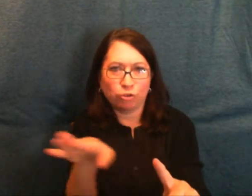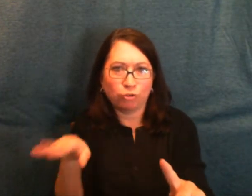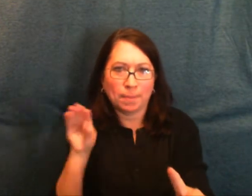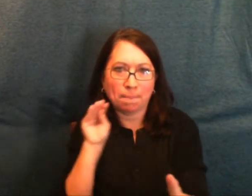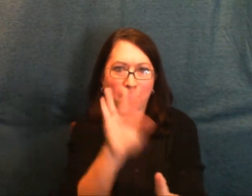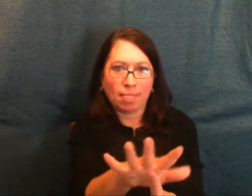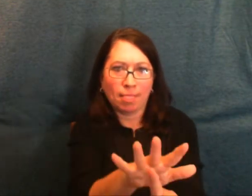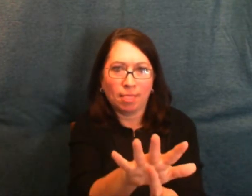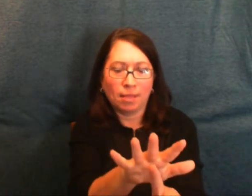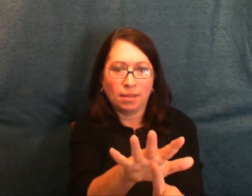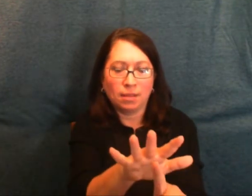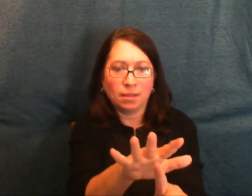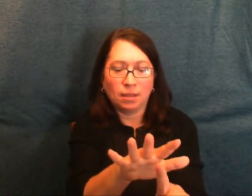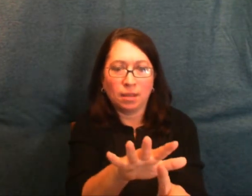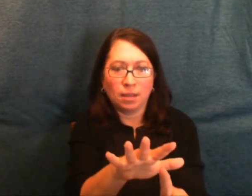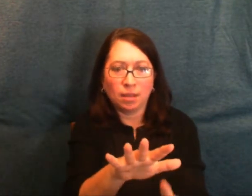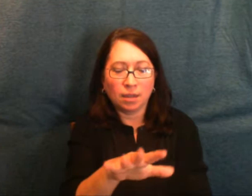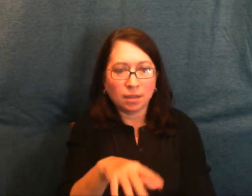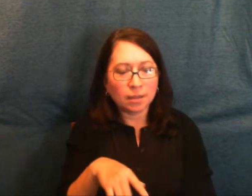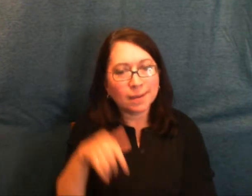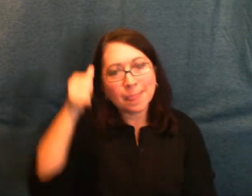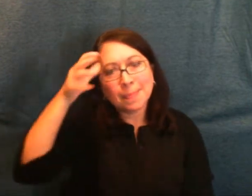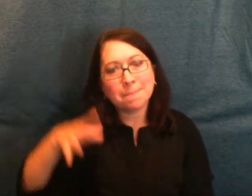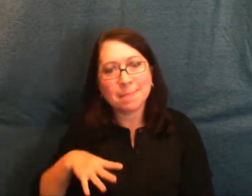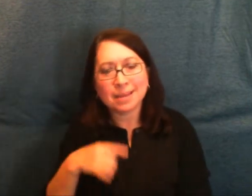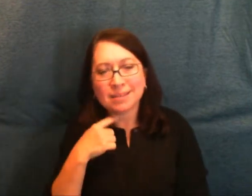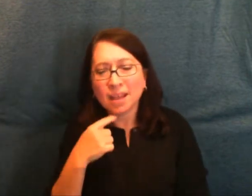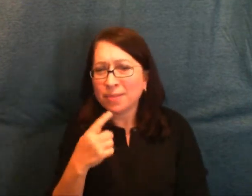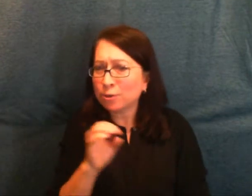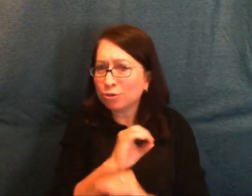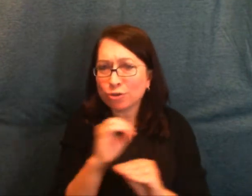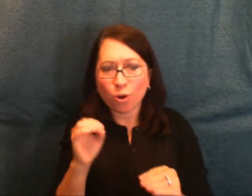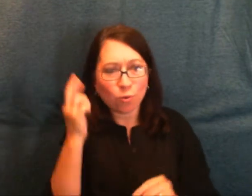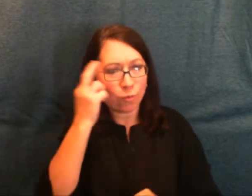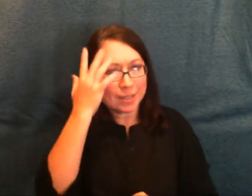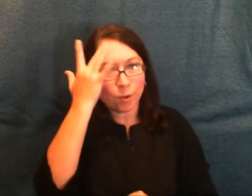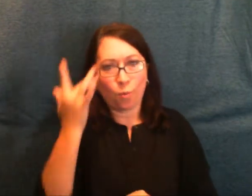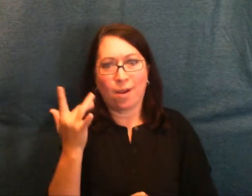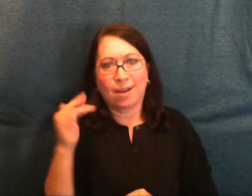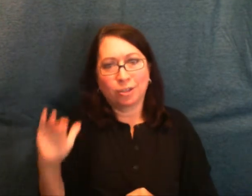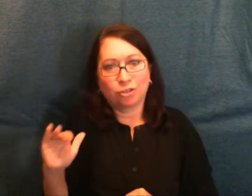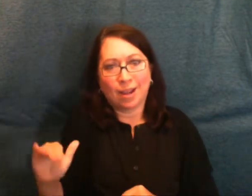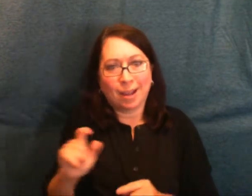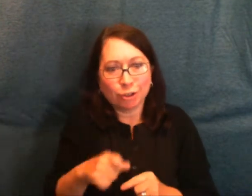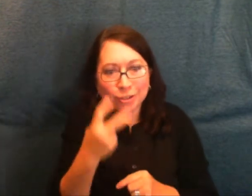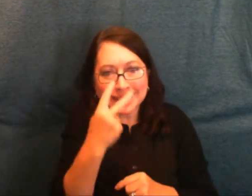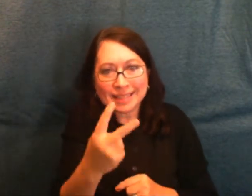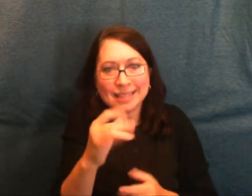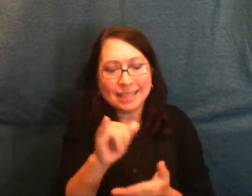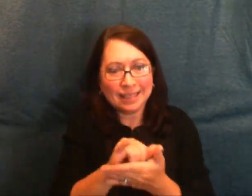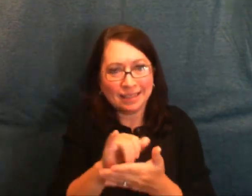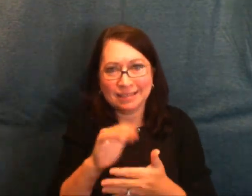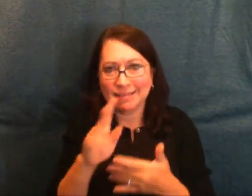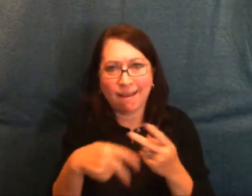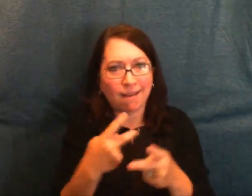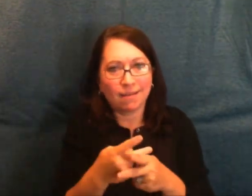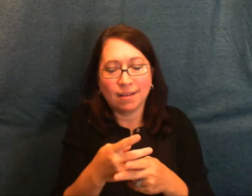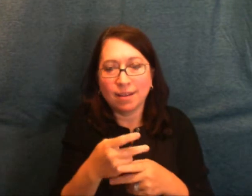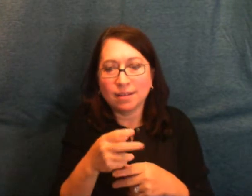our children on purpose. There's no reason why a child should even see this ad except to instill this ideology in them